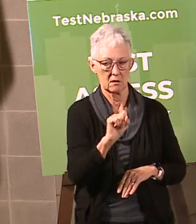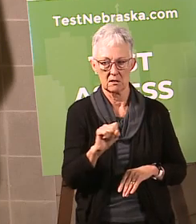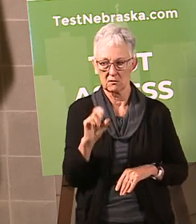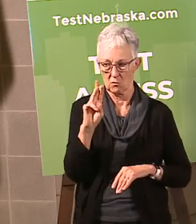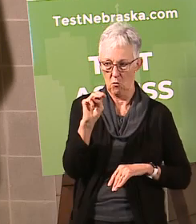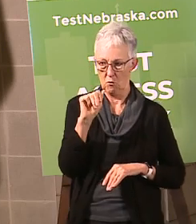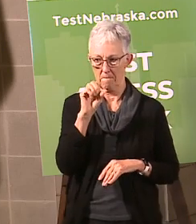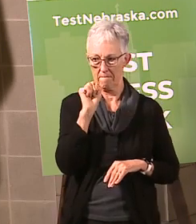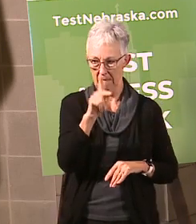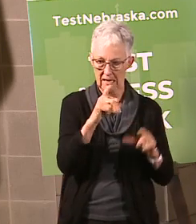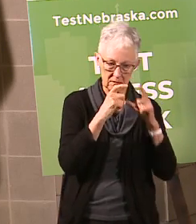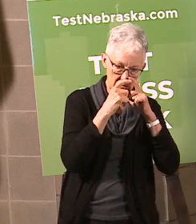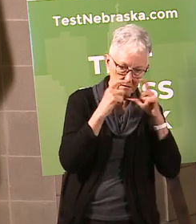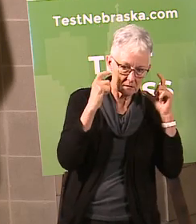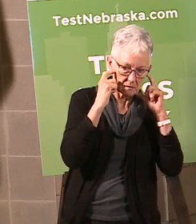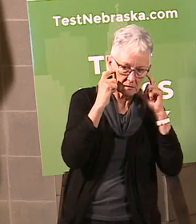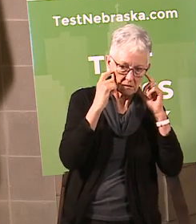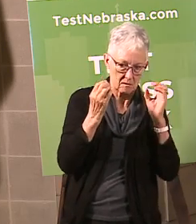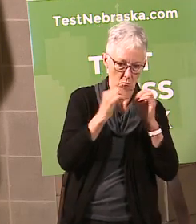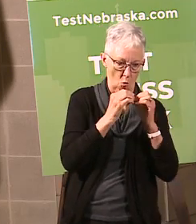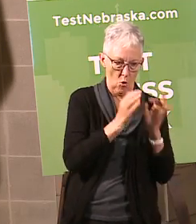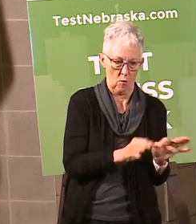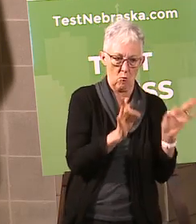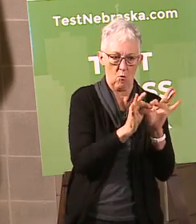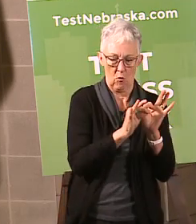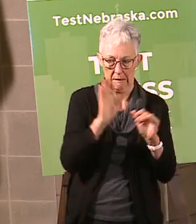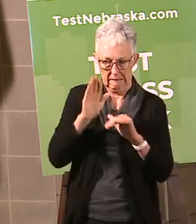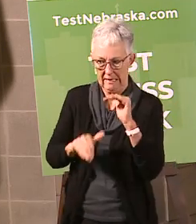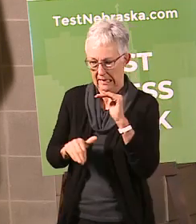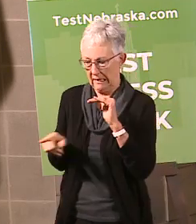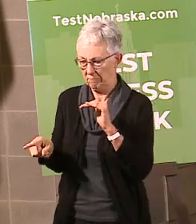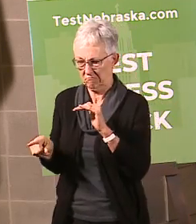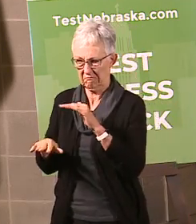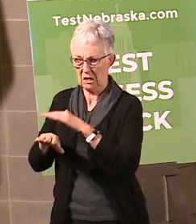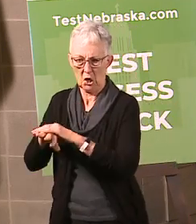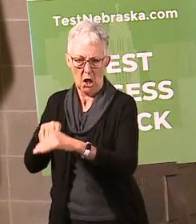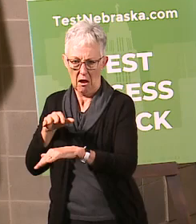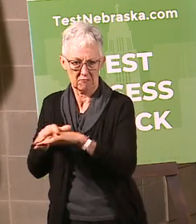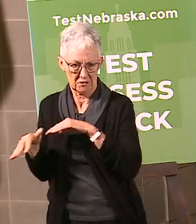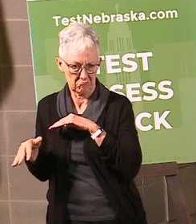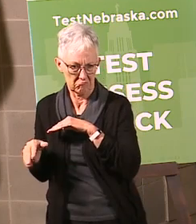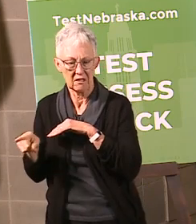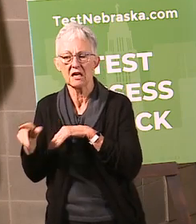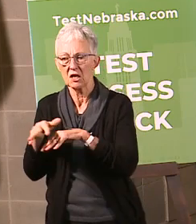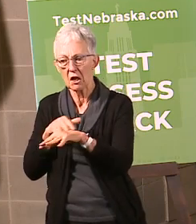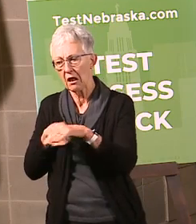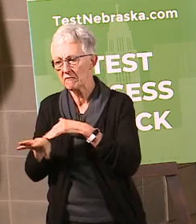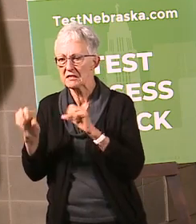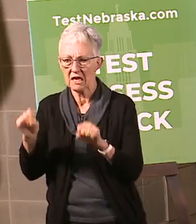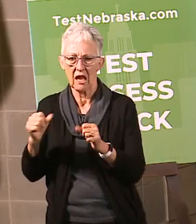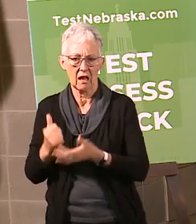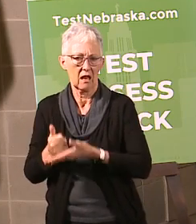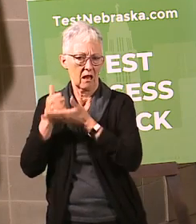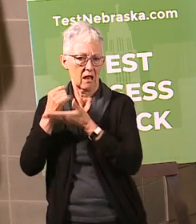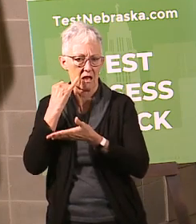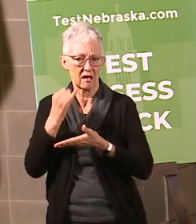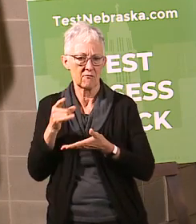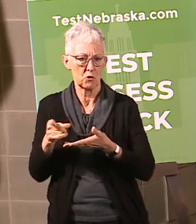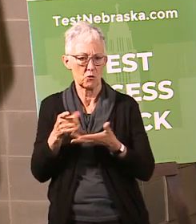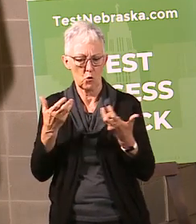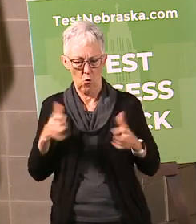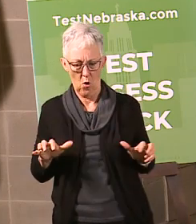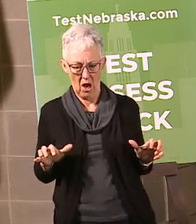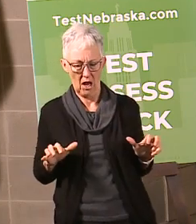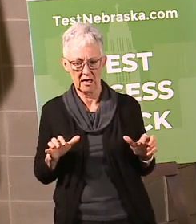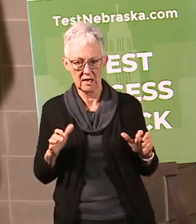would definitely be a higher priority if you go out in public rather than gloves. Gloves may help you if you are avoiding touching your